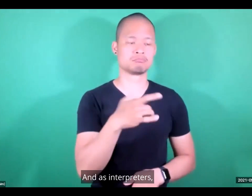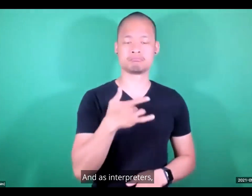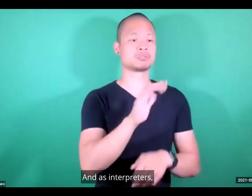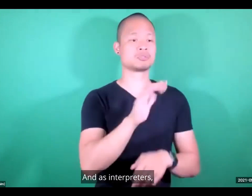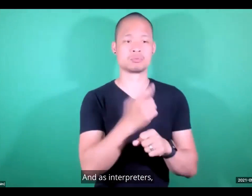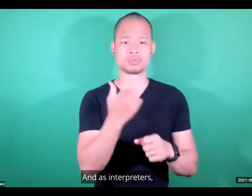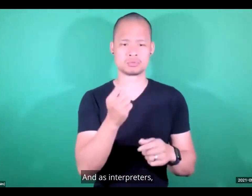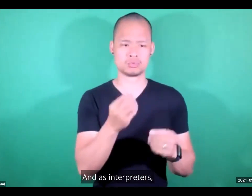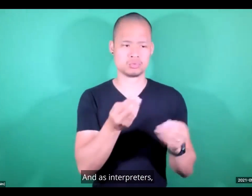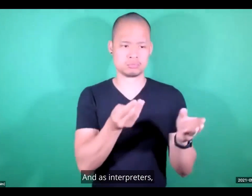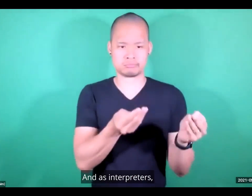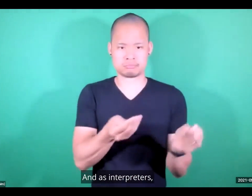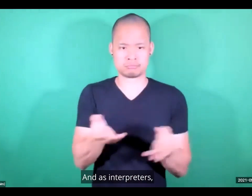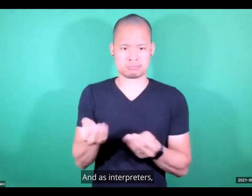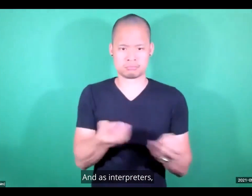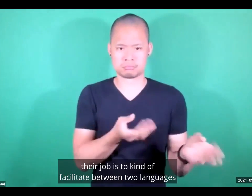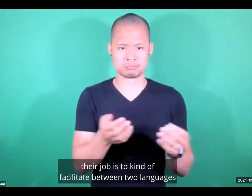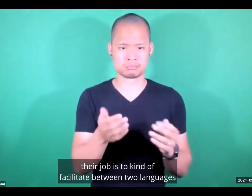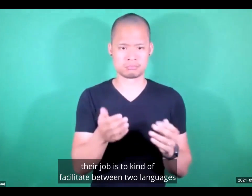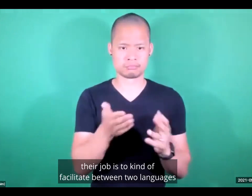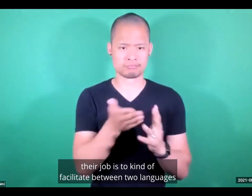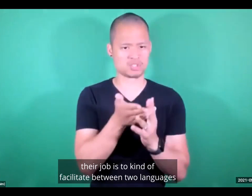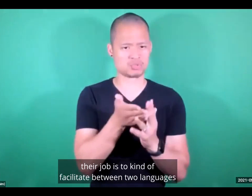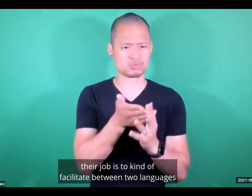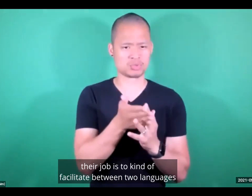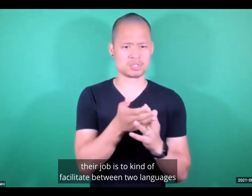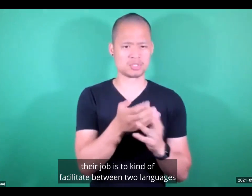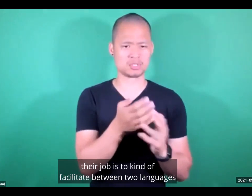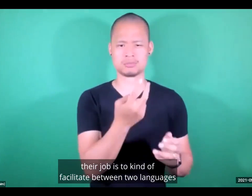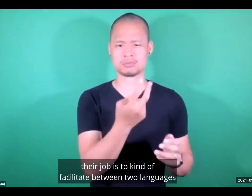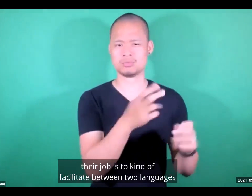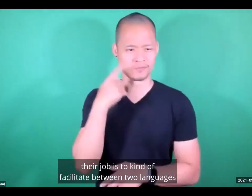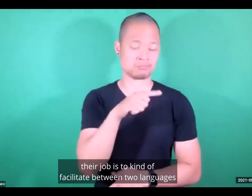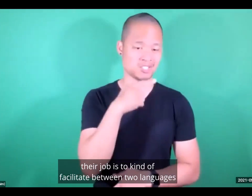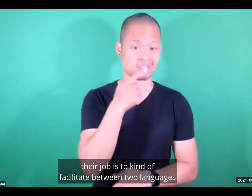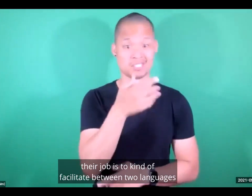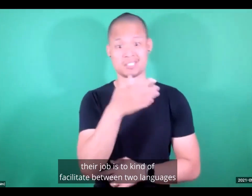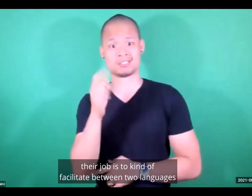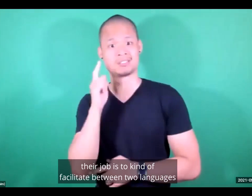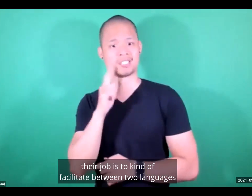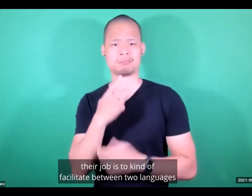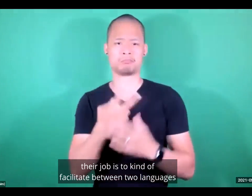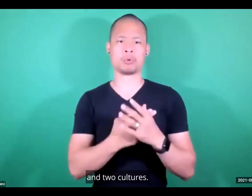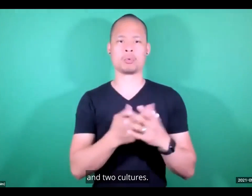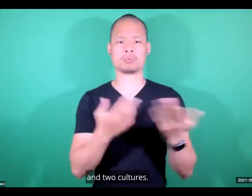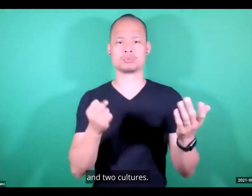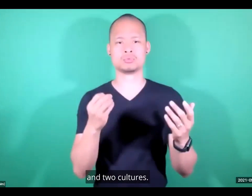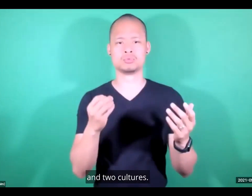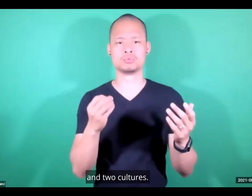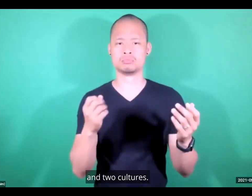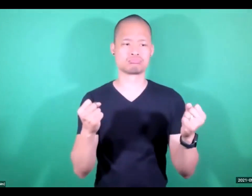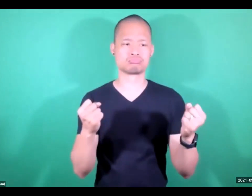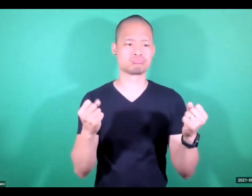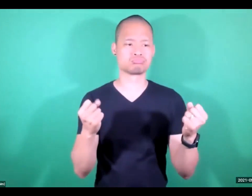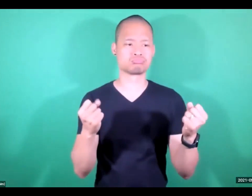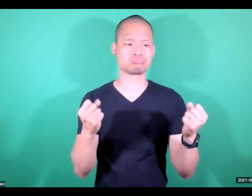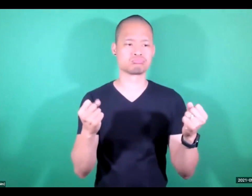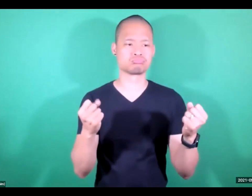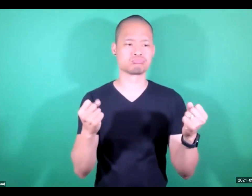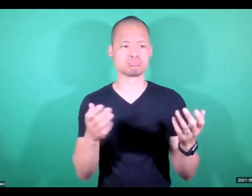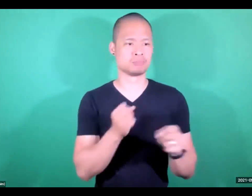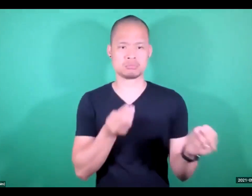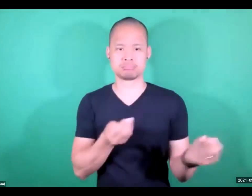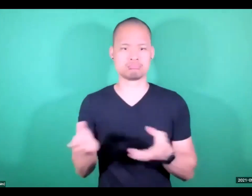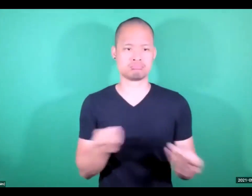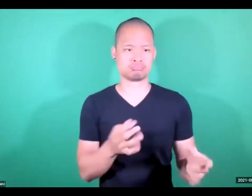And as interpreters, their job is to kind of facilitate between two languages, two cultures,